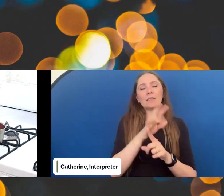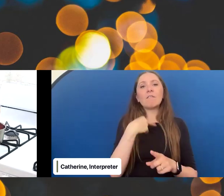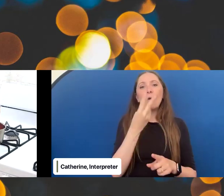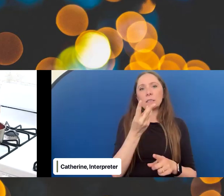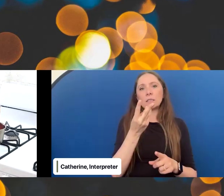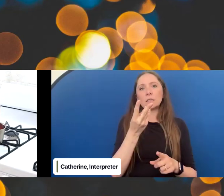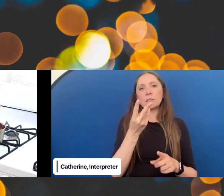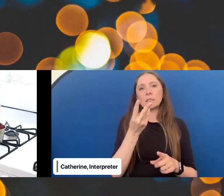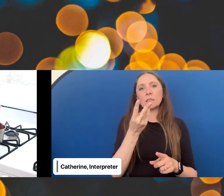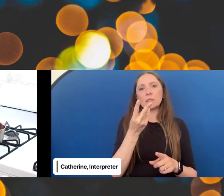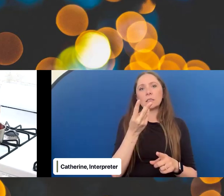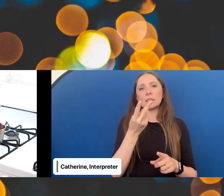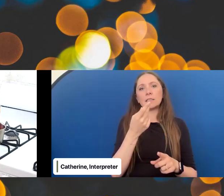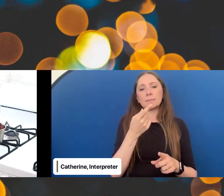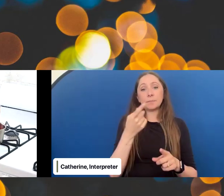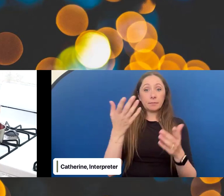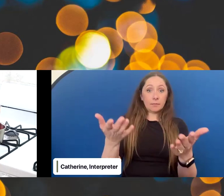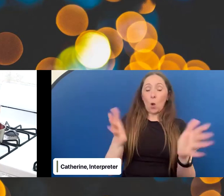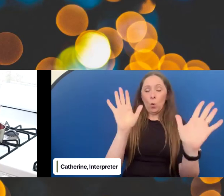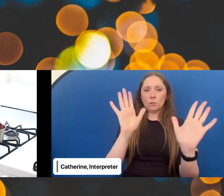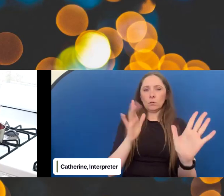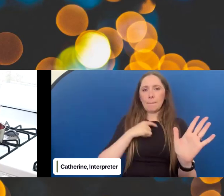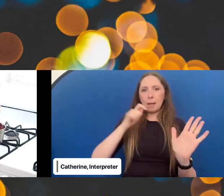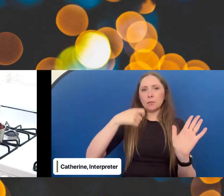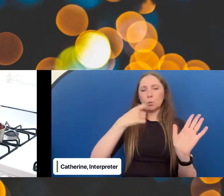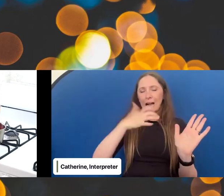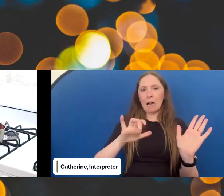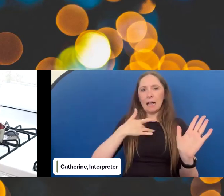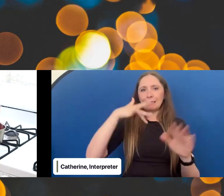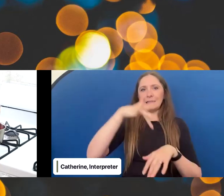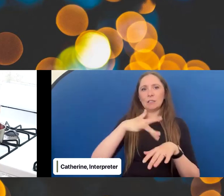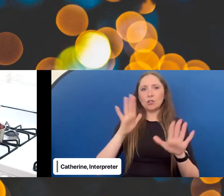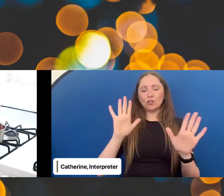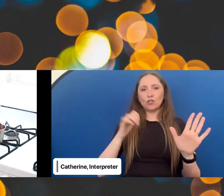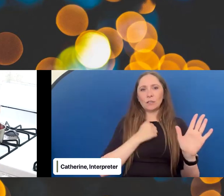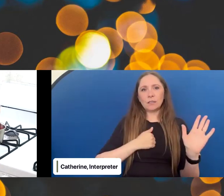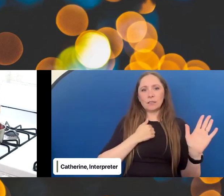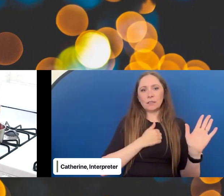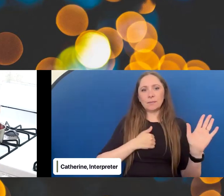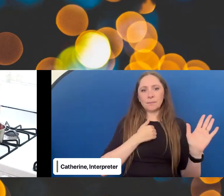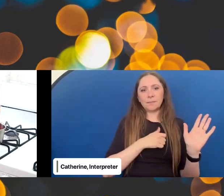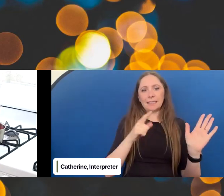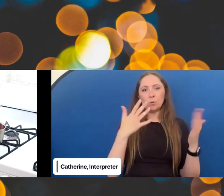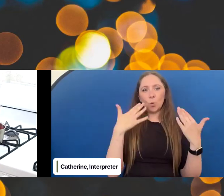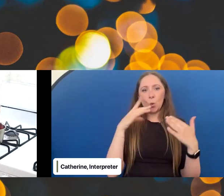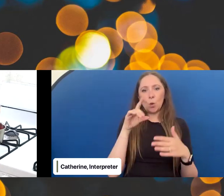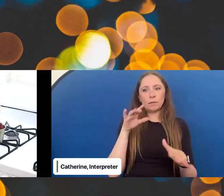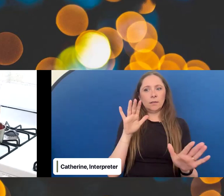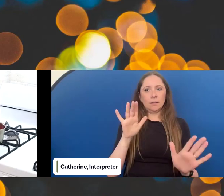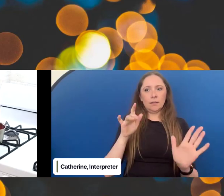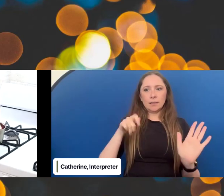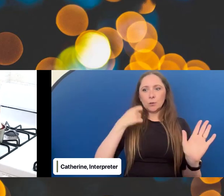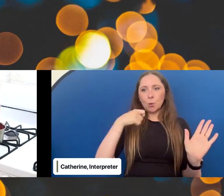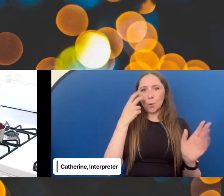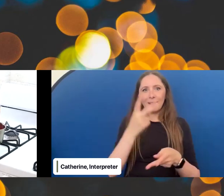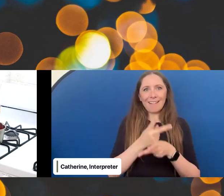voice. So yeah, ooh, my spoon is hot. Sorry, just need to cool that down. Careful with